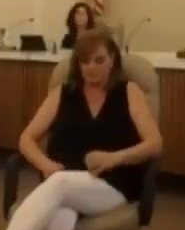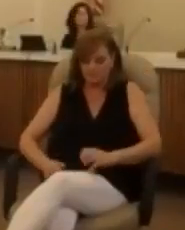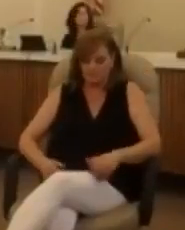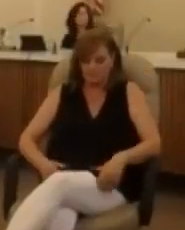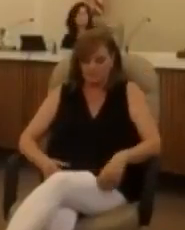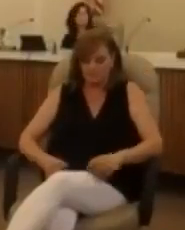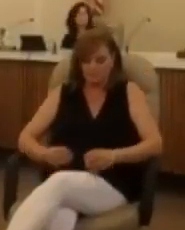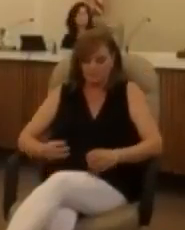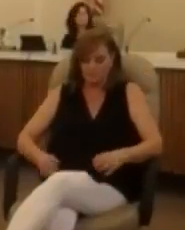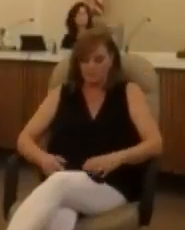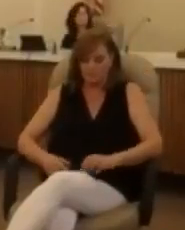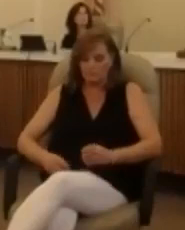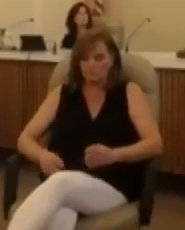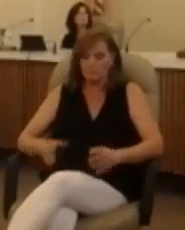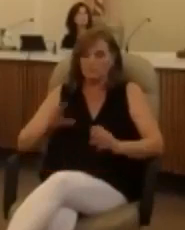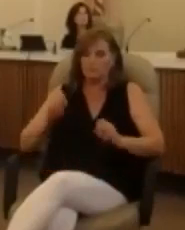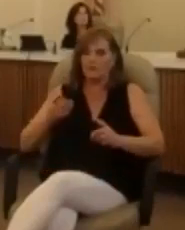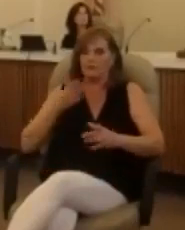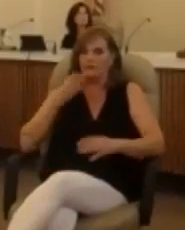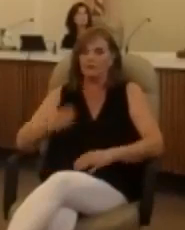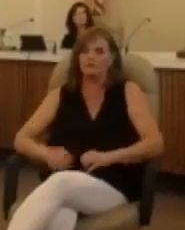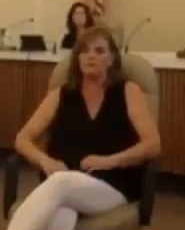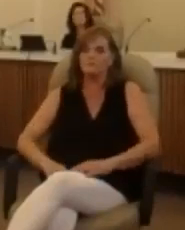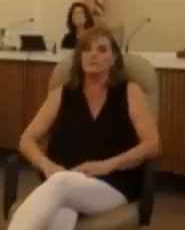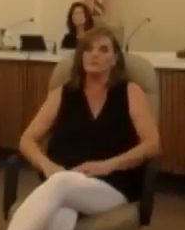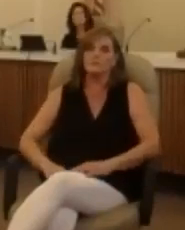Okay, thank you.